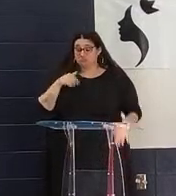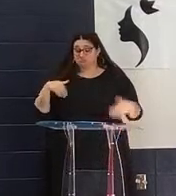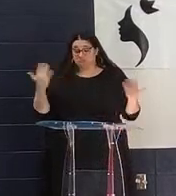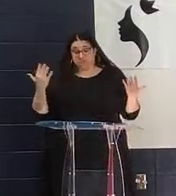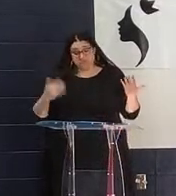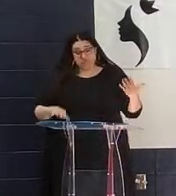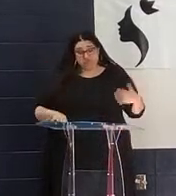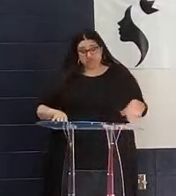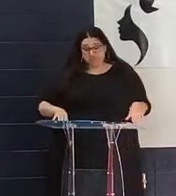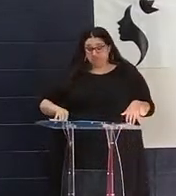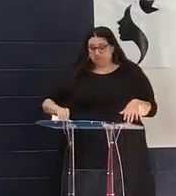basket. Who could it be?